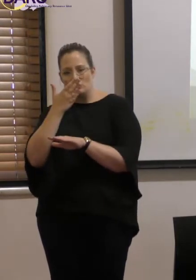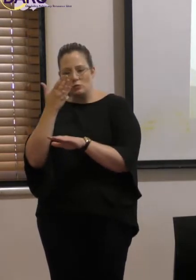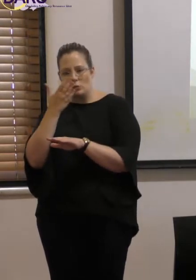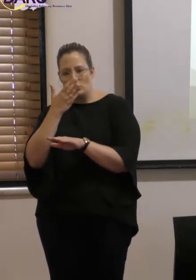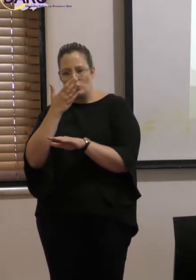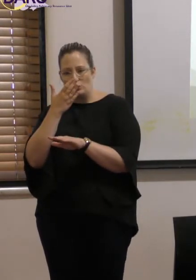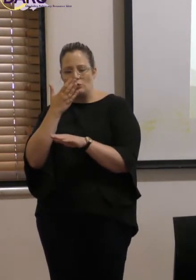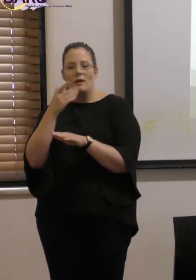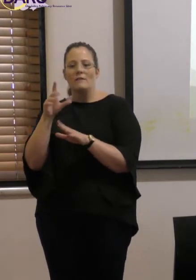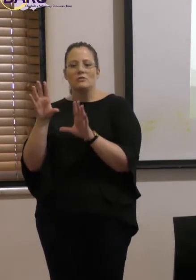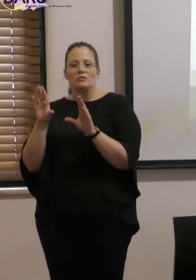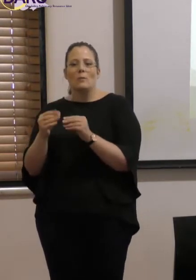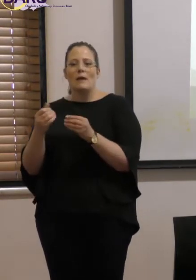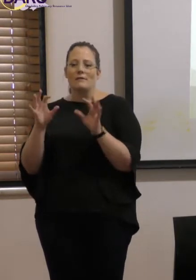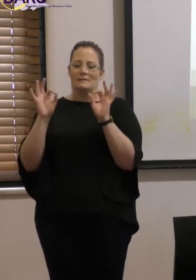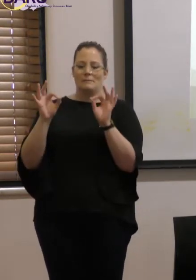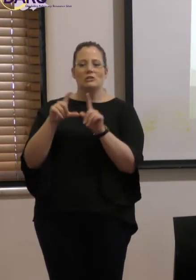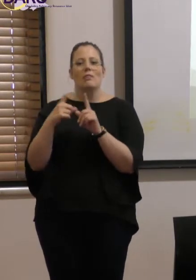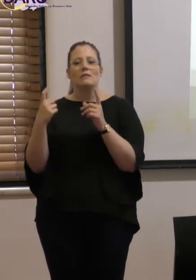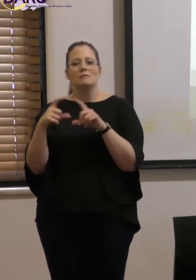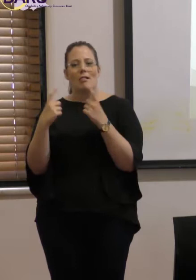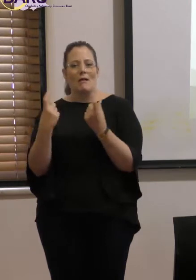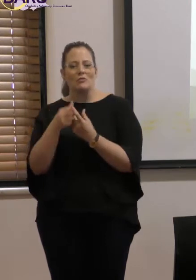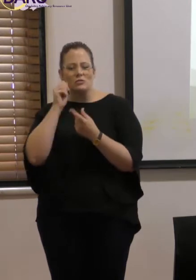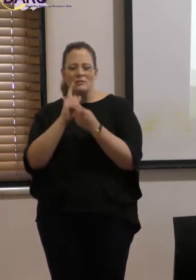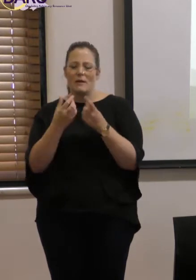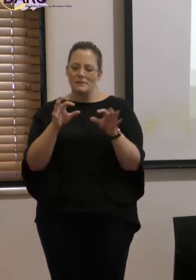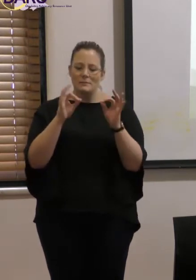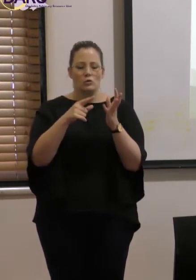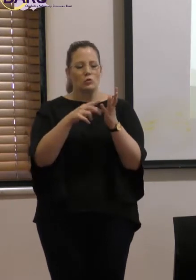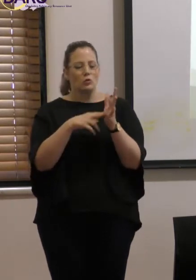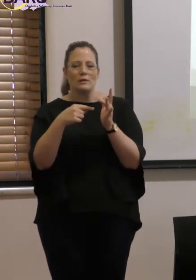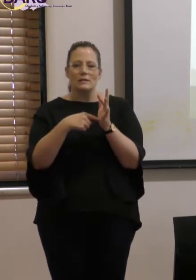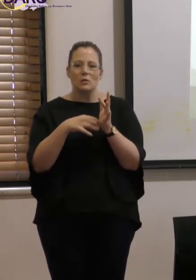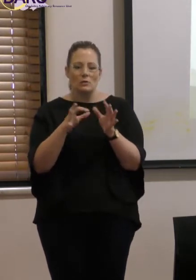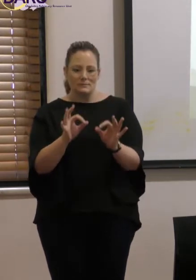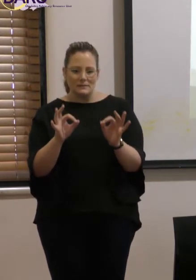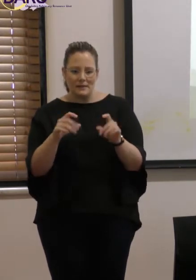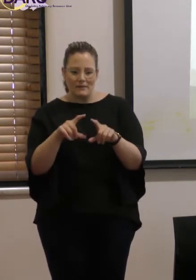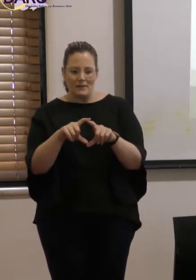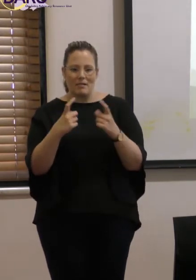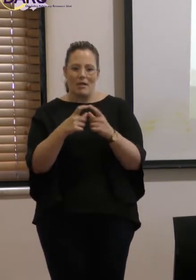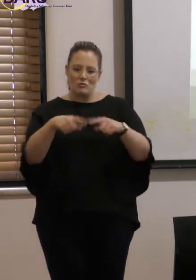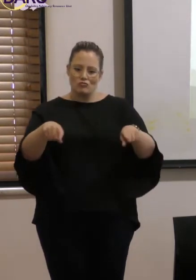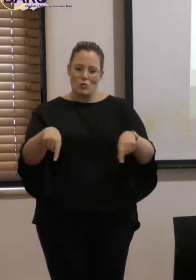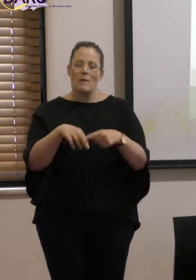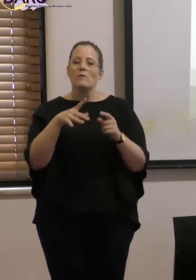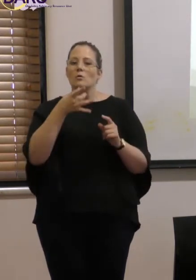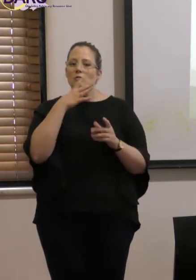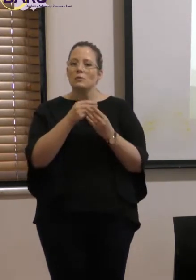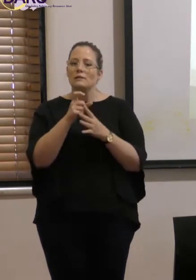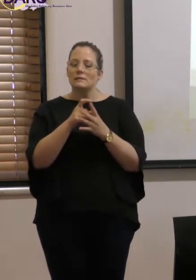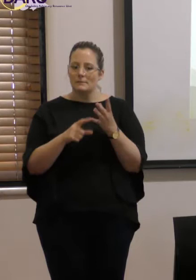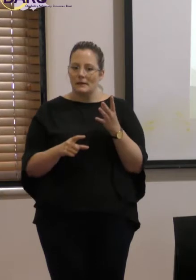specialist classrooms. So those separate units, those separate classes, usually specifically for kids with disability, there was actually